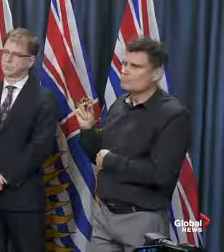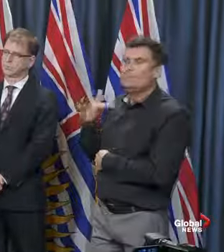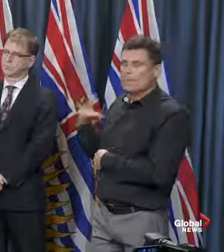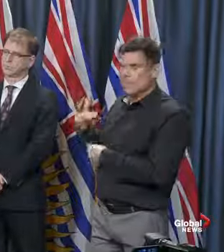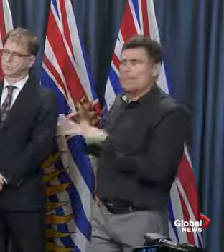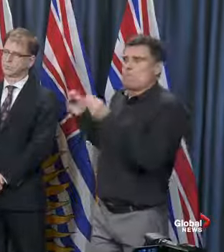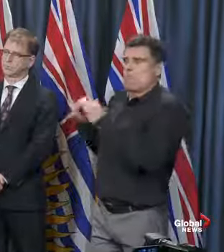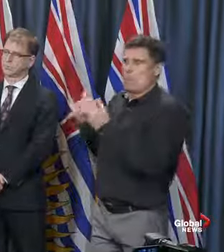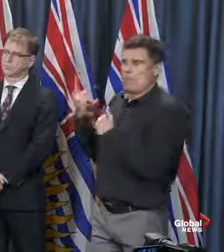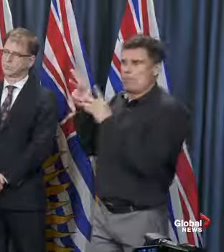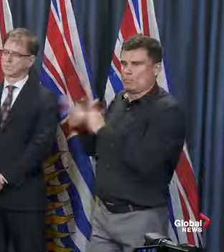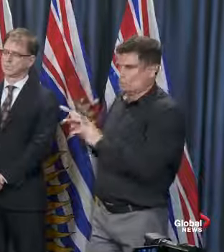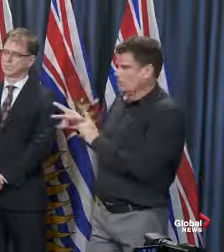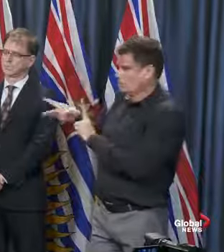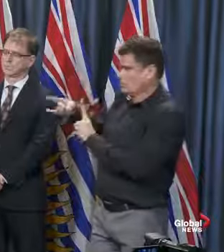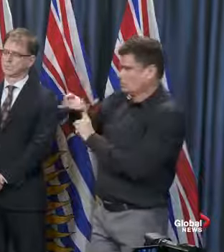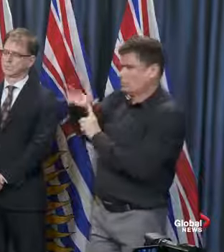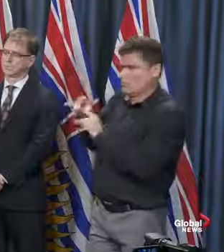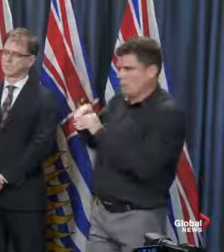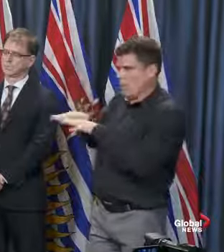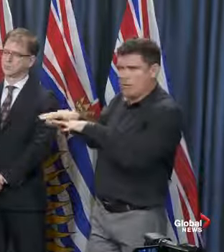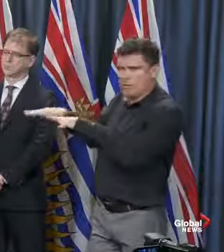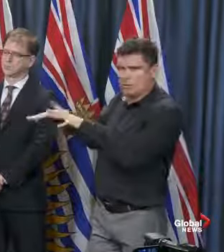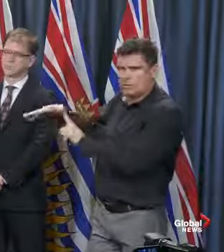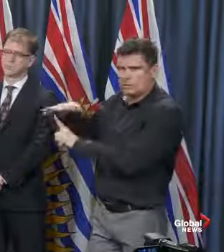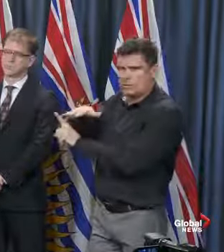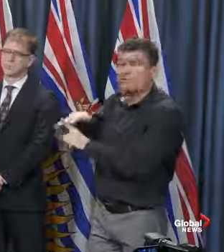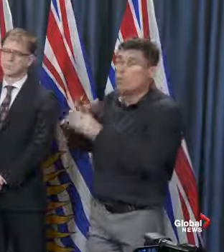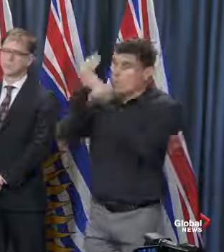was at that conference needs to stay home.